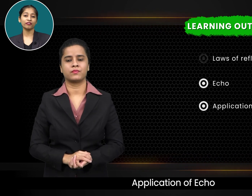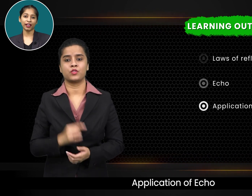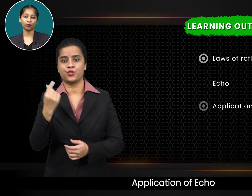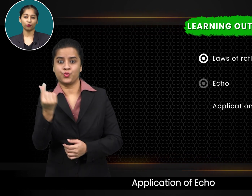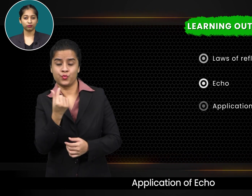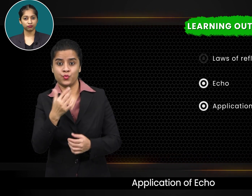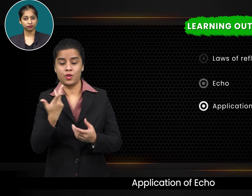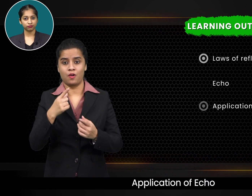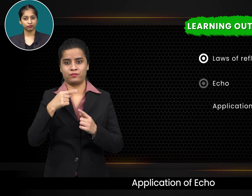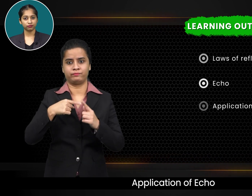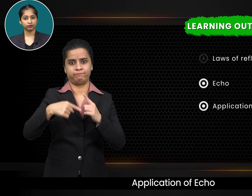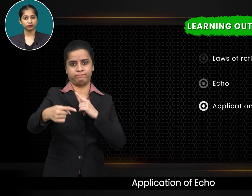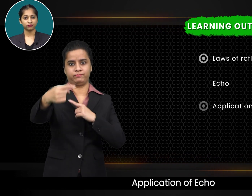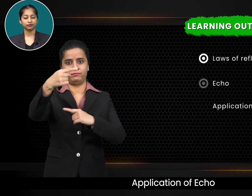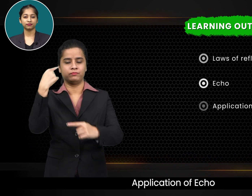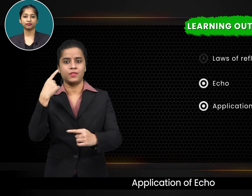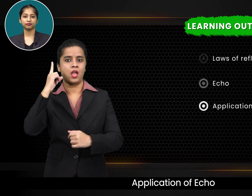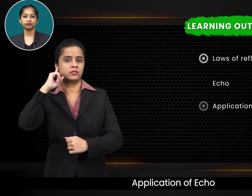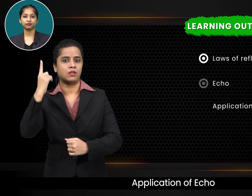application of echo,